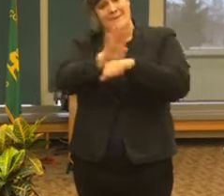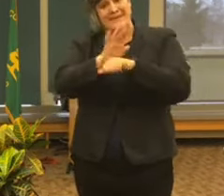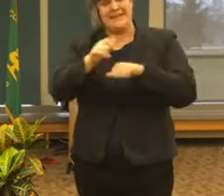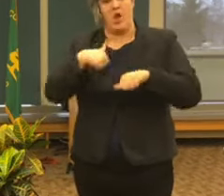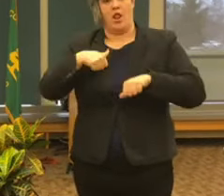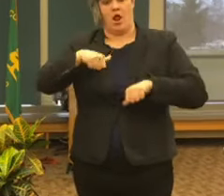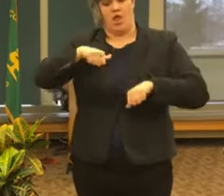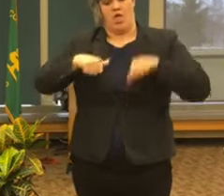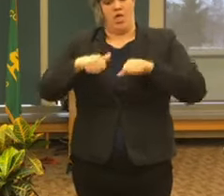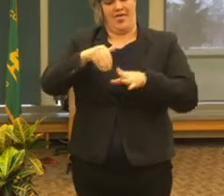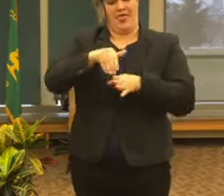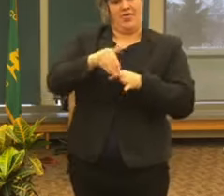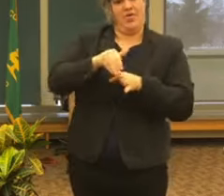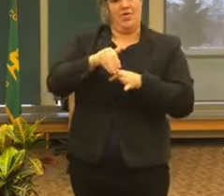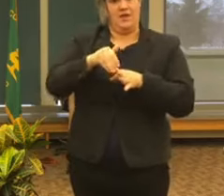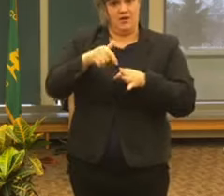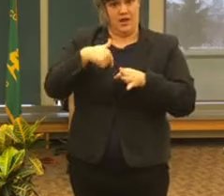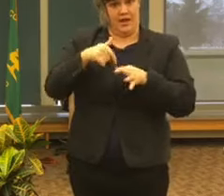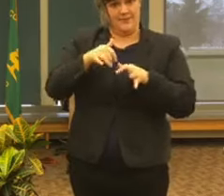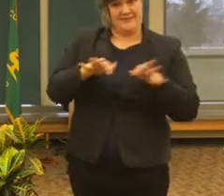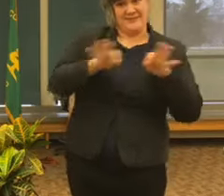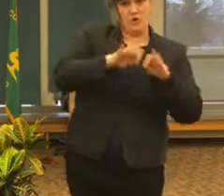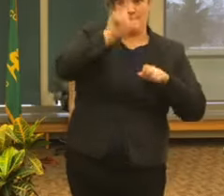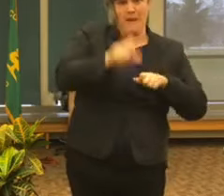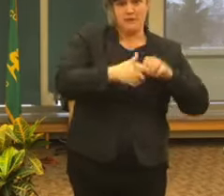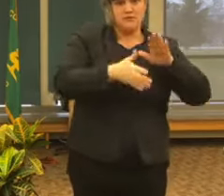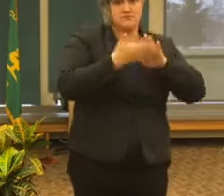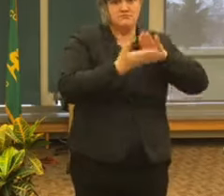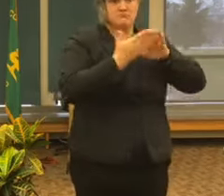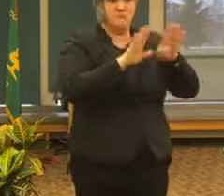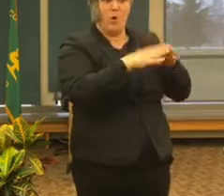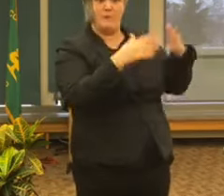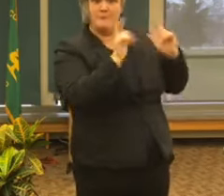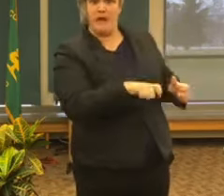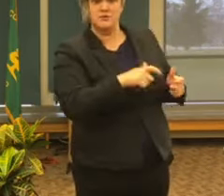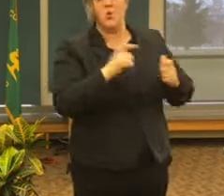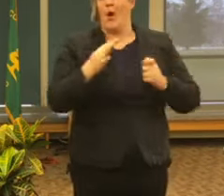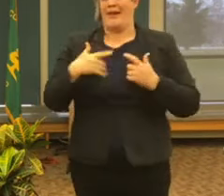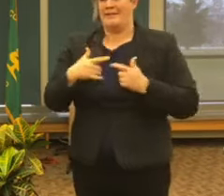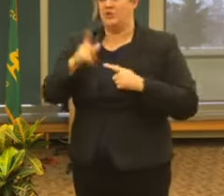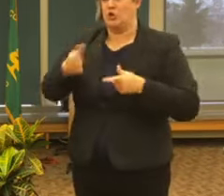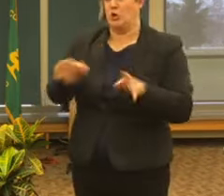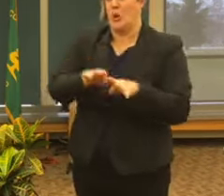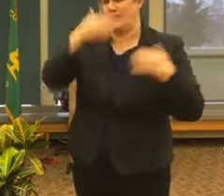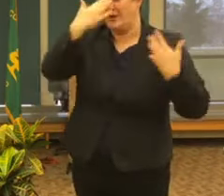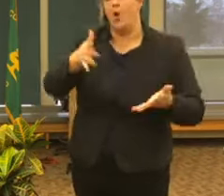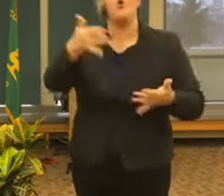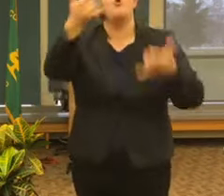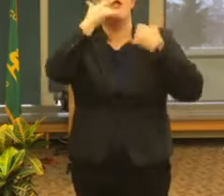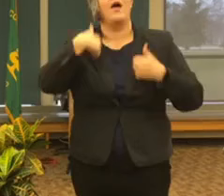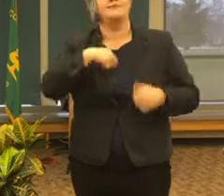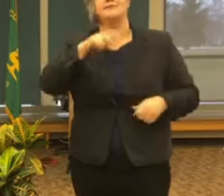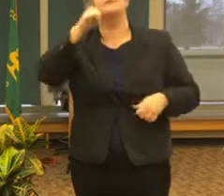not sure if you're essential or if you are essential or not, you can call us at Oakland County, and I want to give you that